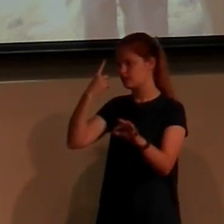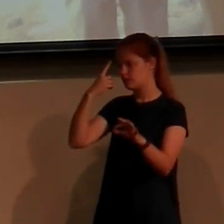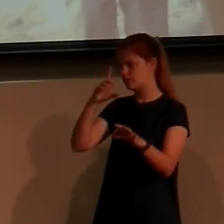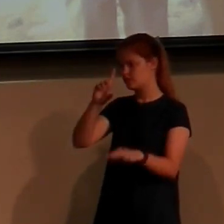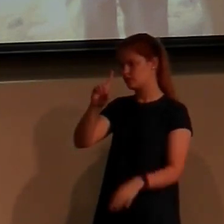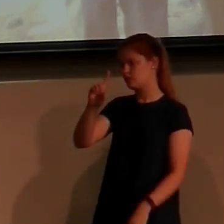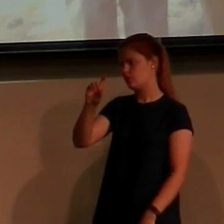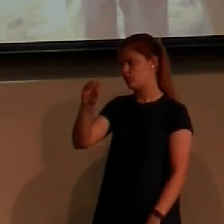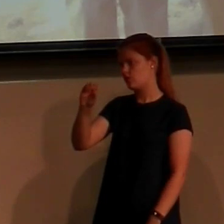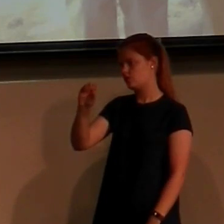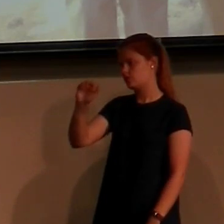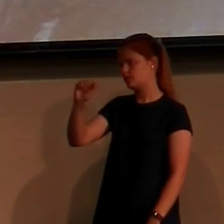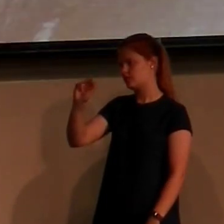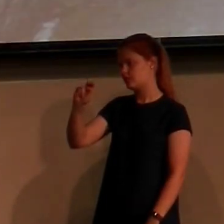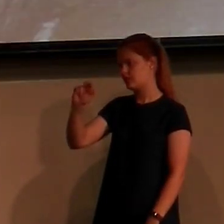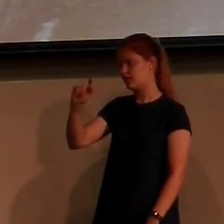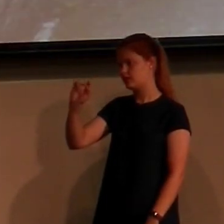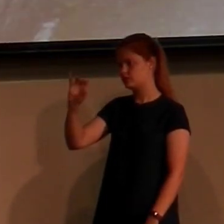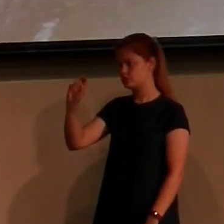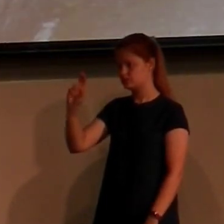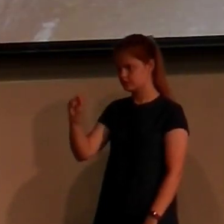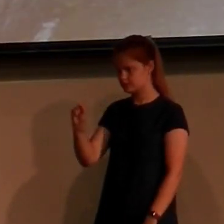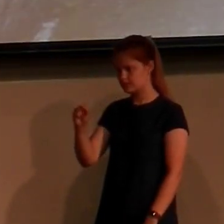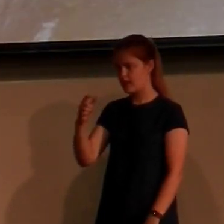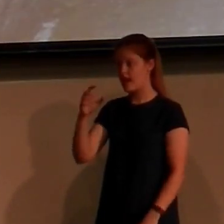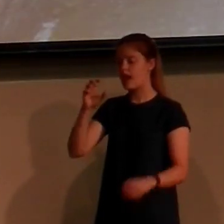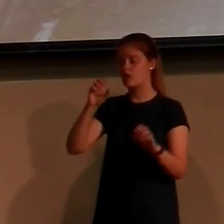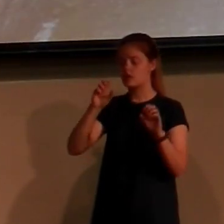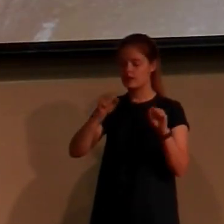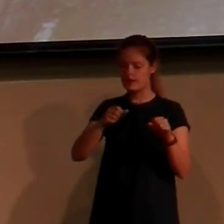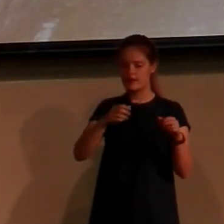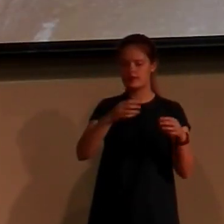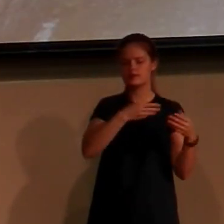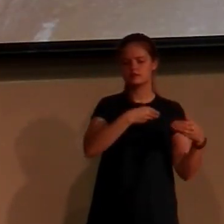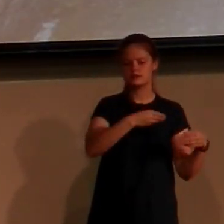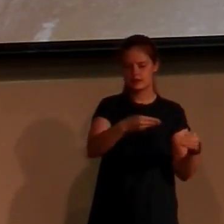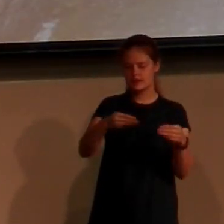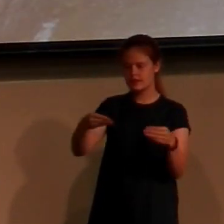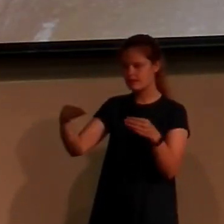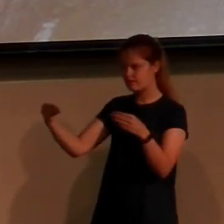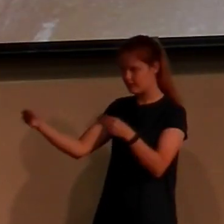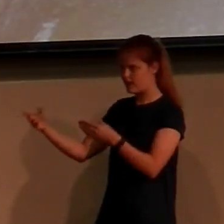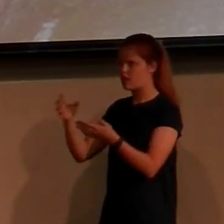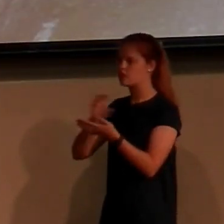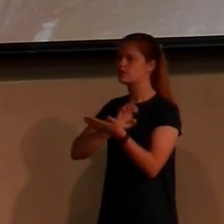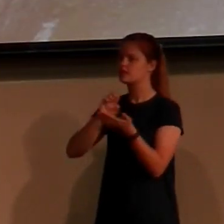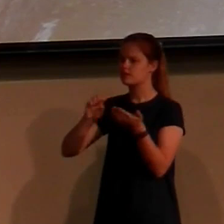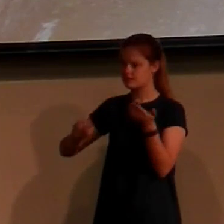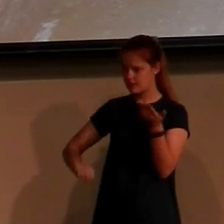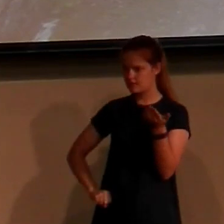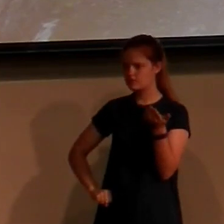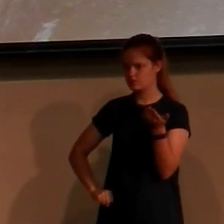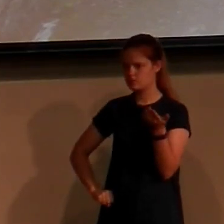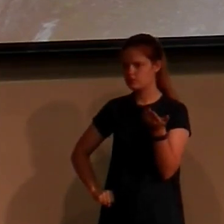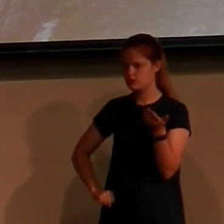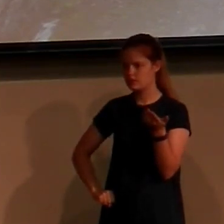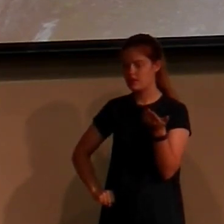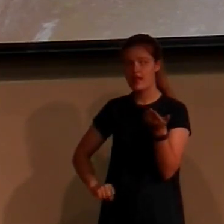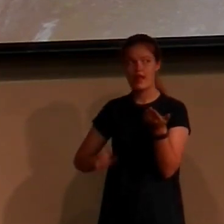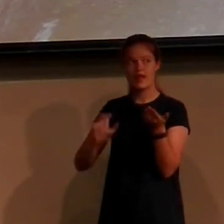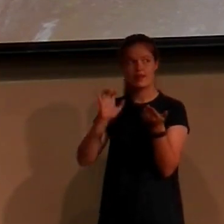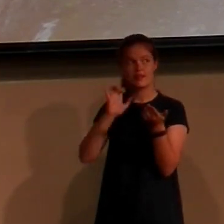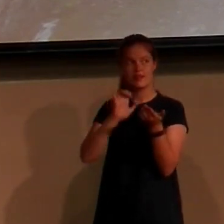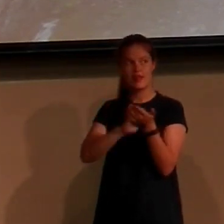able to deliver those donations while we were in El Salvador. And that